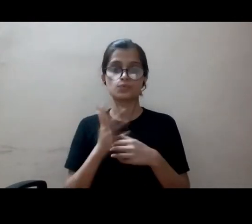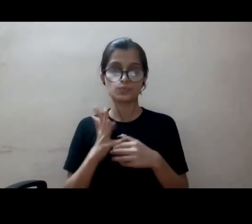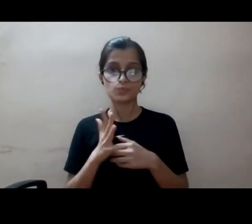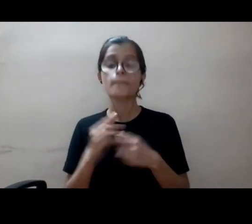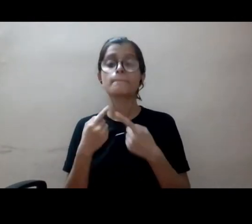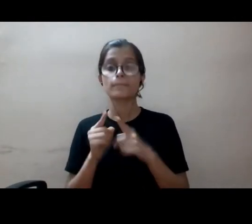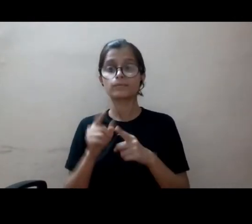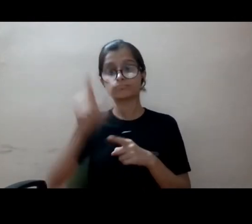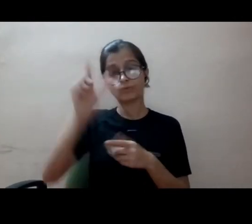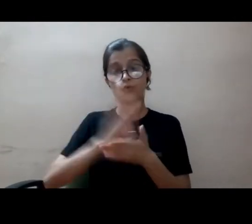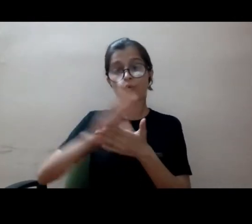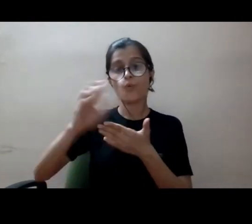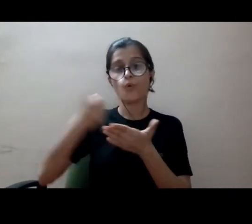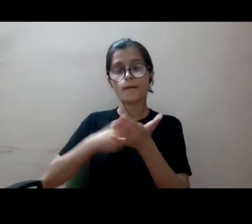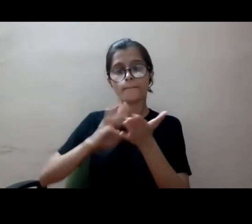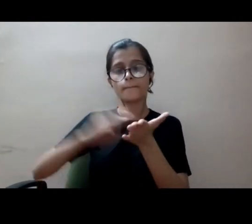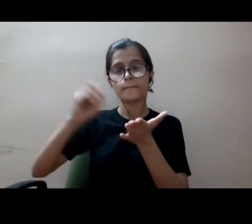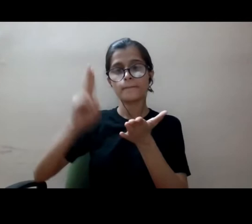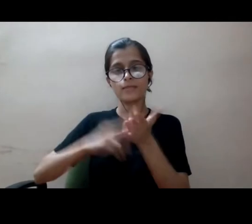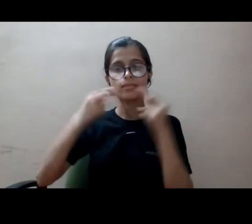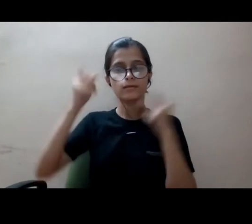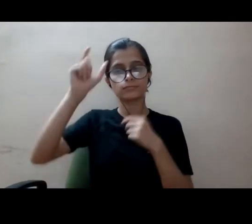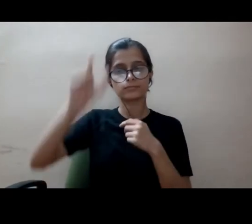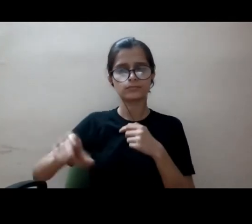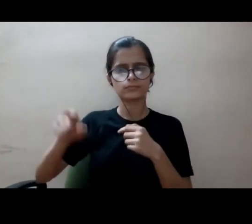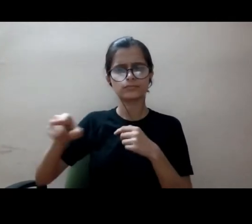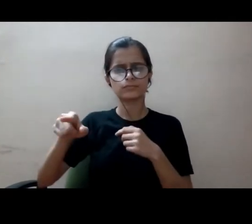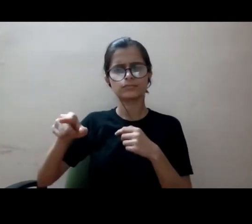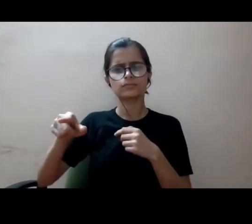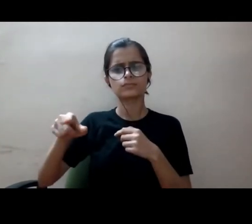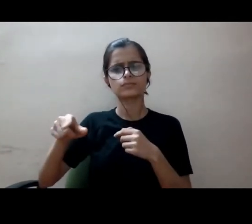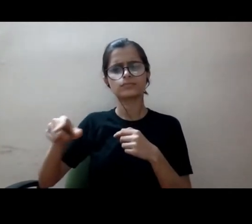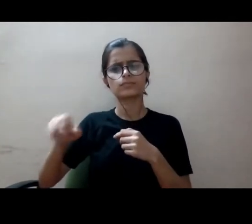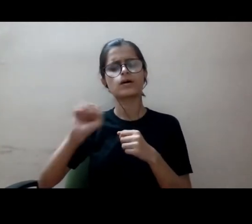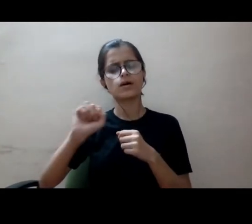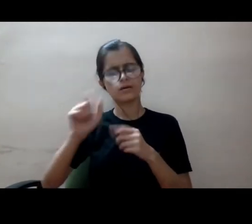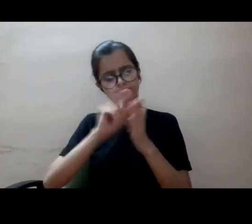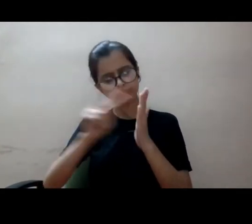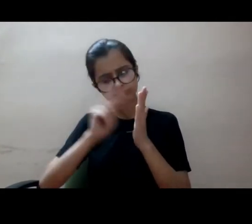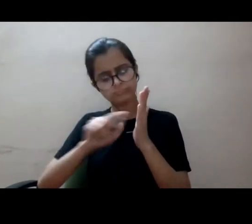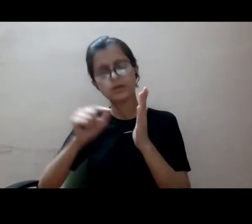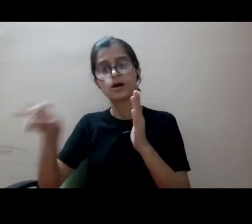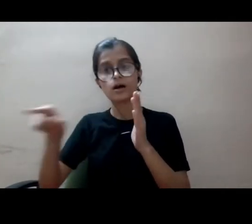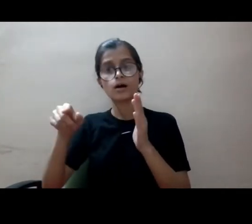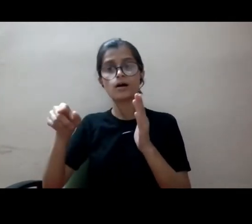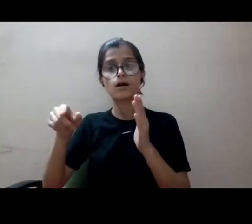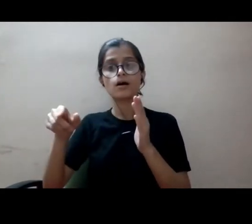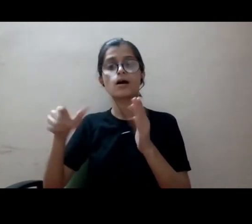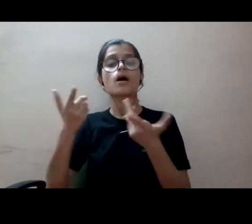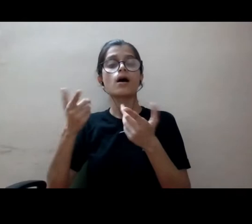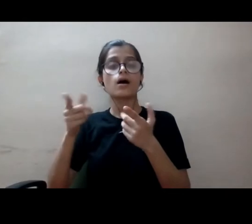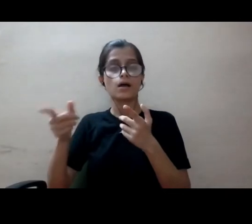celebrity dimmed over time, his blindness was always the point. And this in part is why we remember him